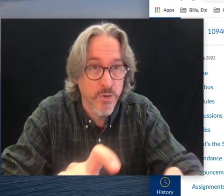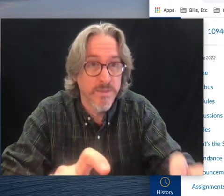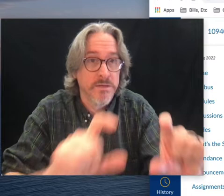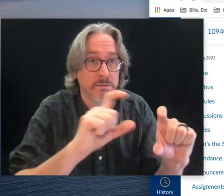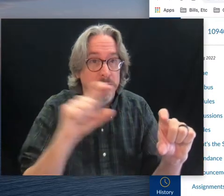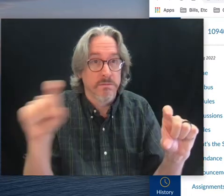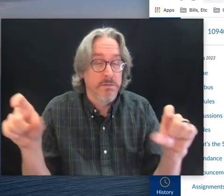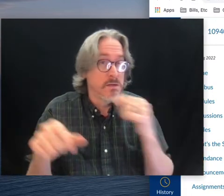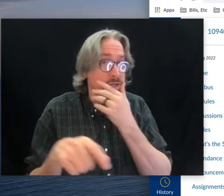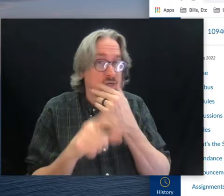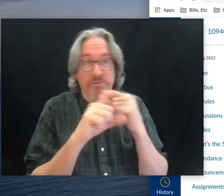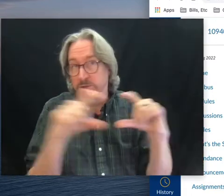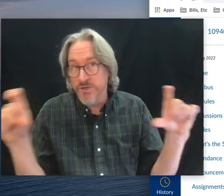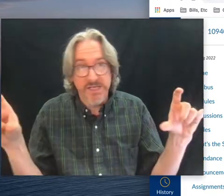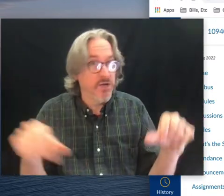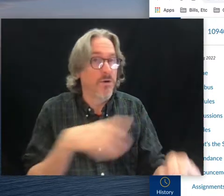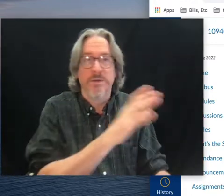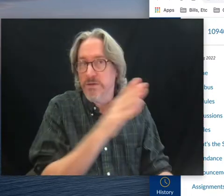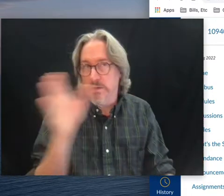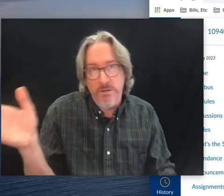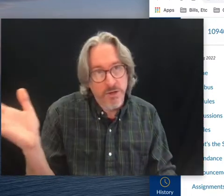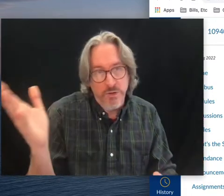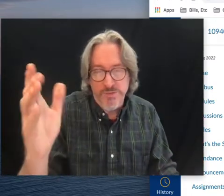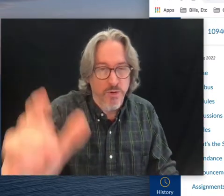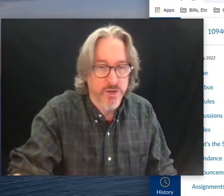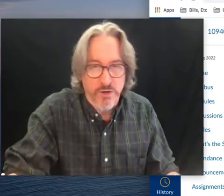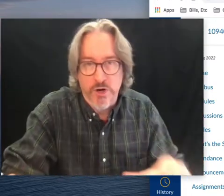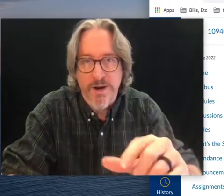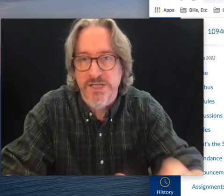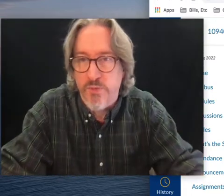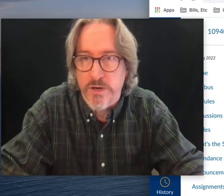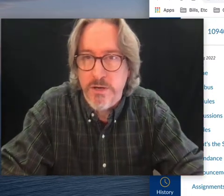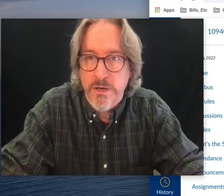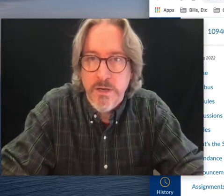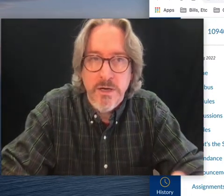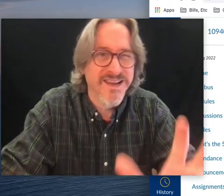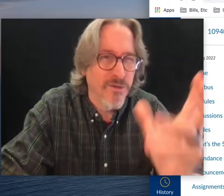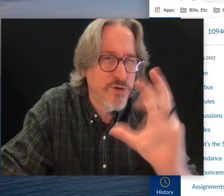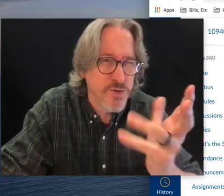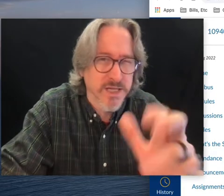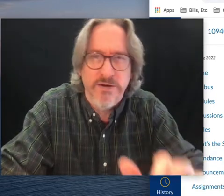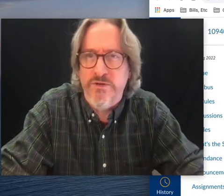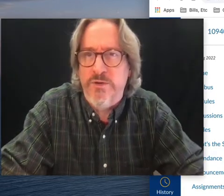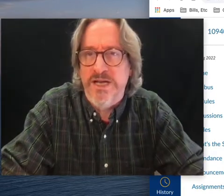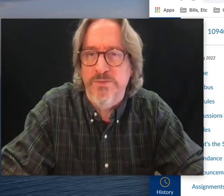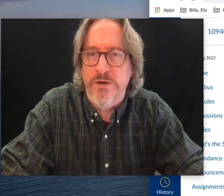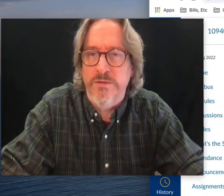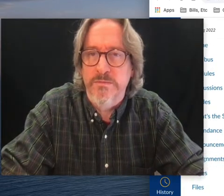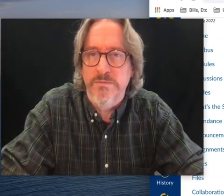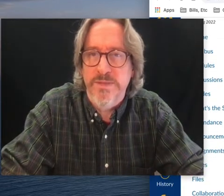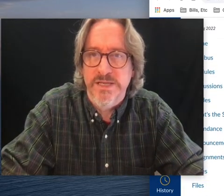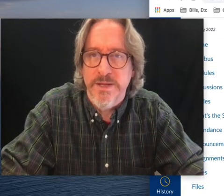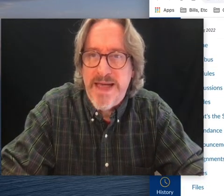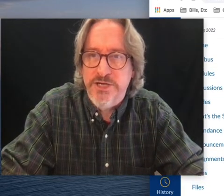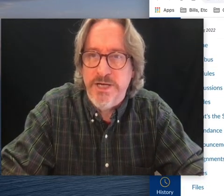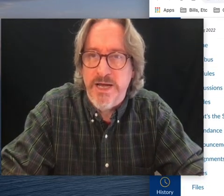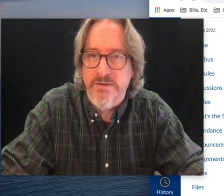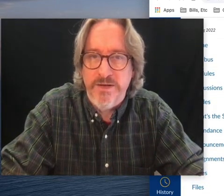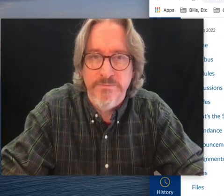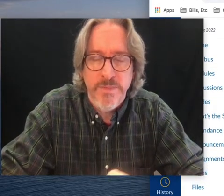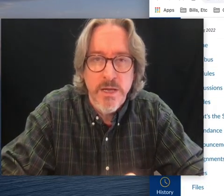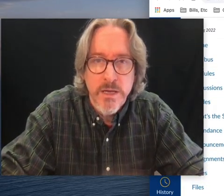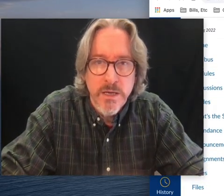of the equipment. So you'll see the equipment. You just put what the correct sport, you know, choose a letter for the correct sport, basically a matching